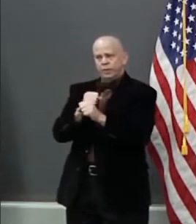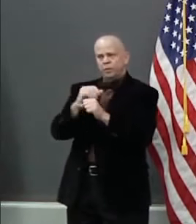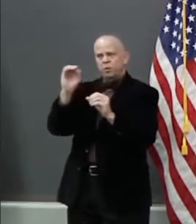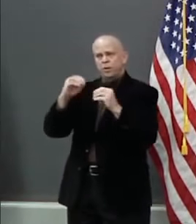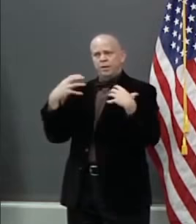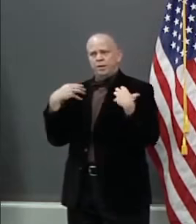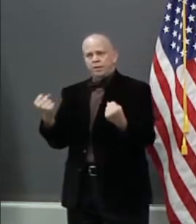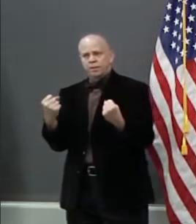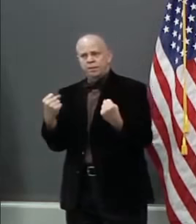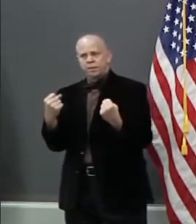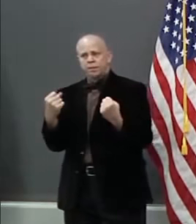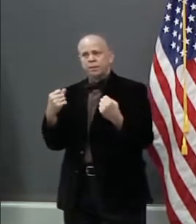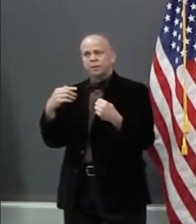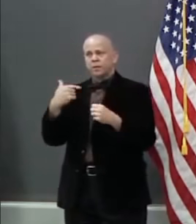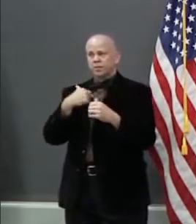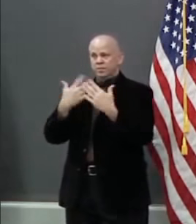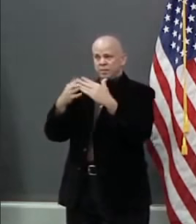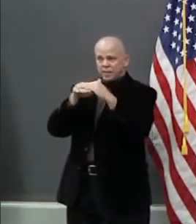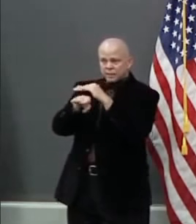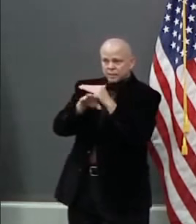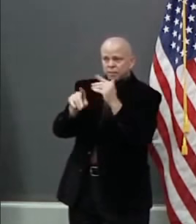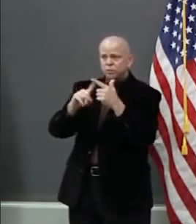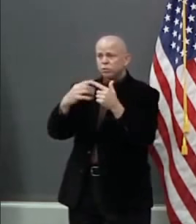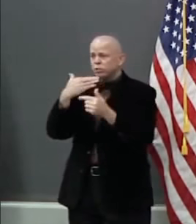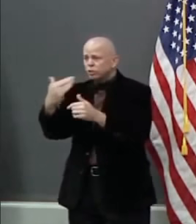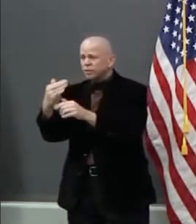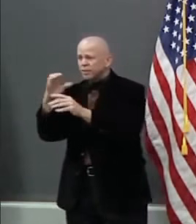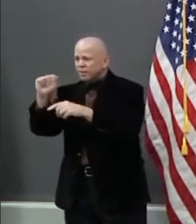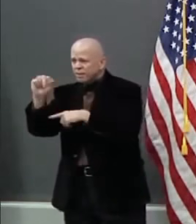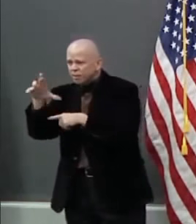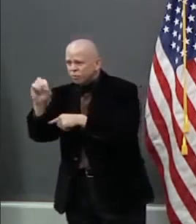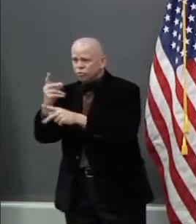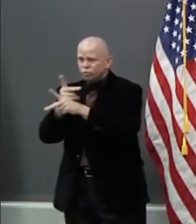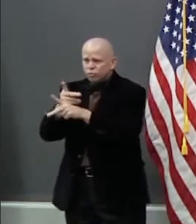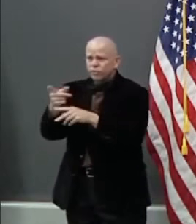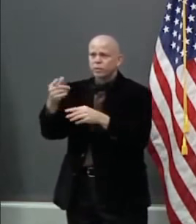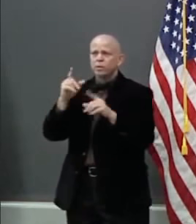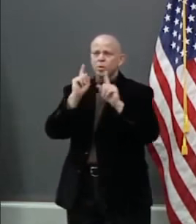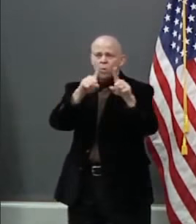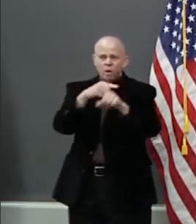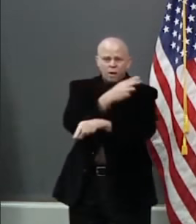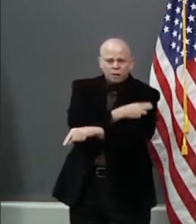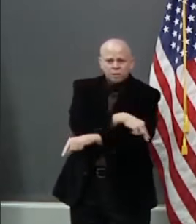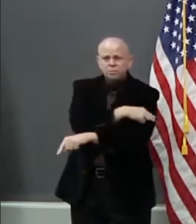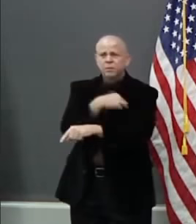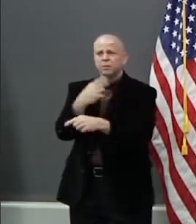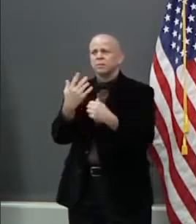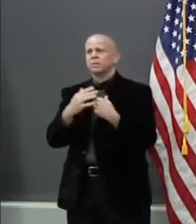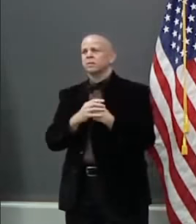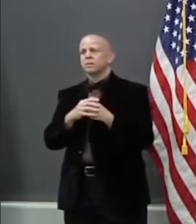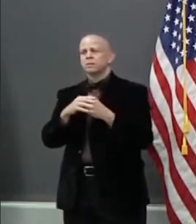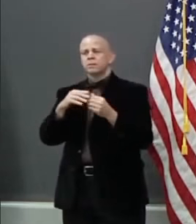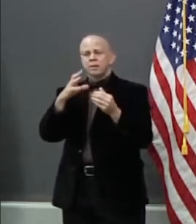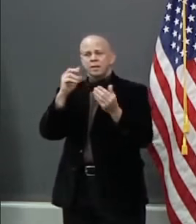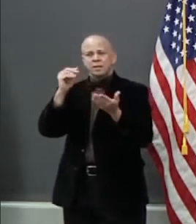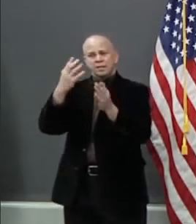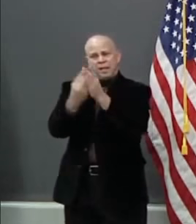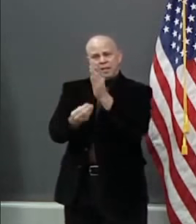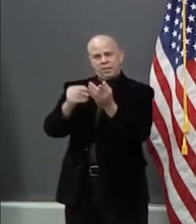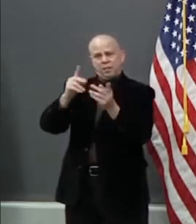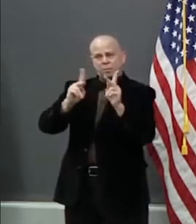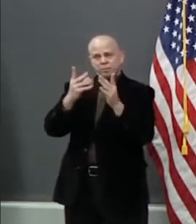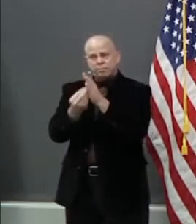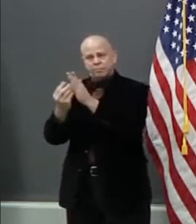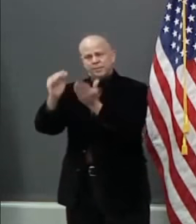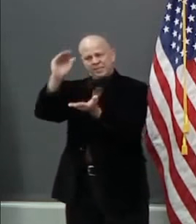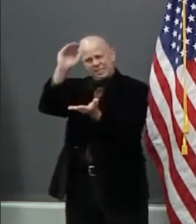quality care, and that we're minimizing those who need to go in the hospital, and that we're trying to minimize those deaths. And Oregon has been doing that and been a leader